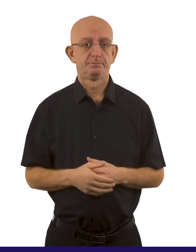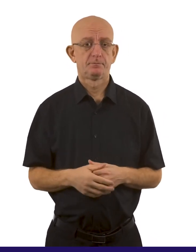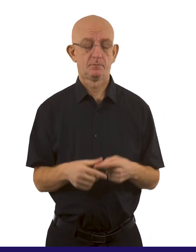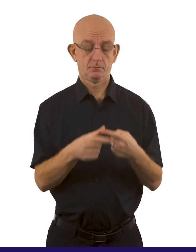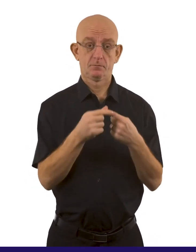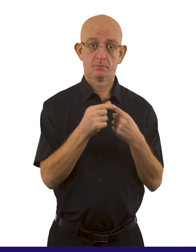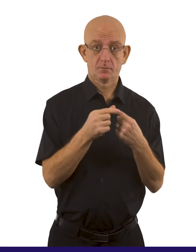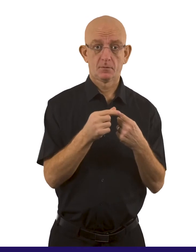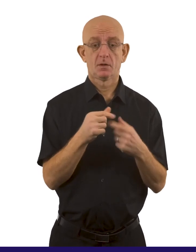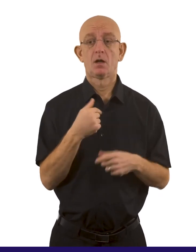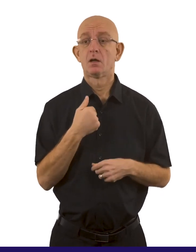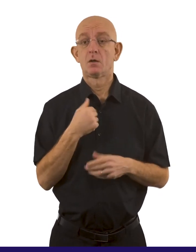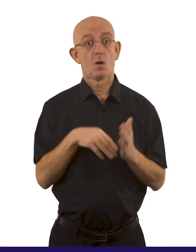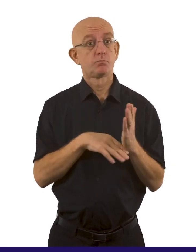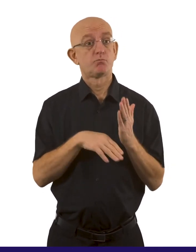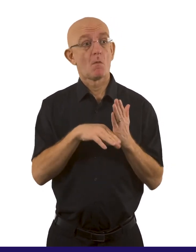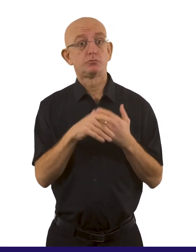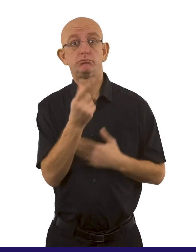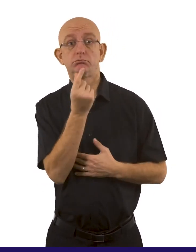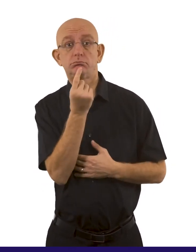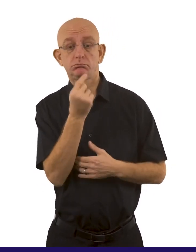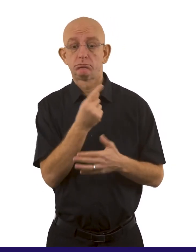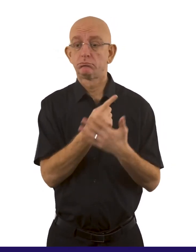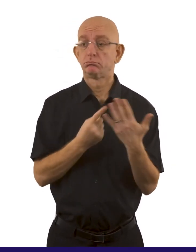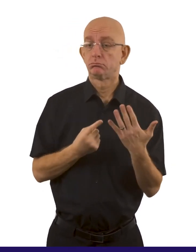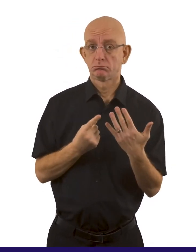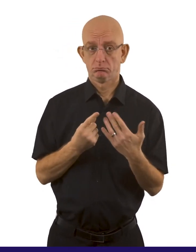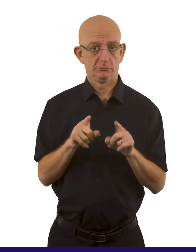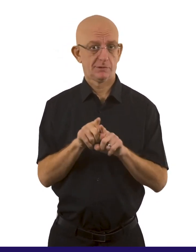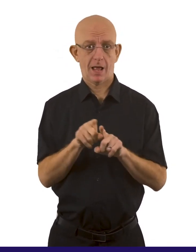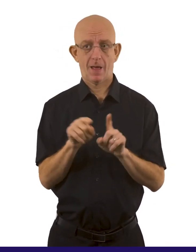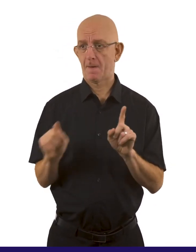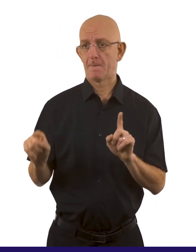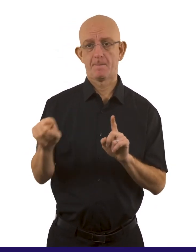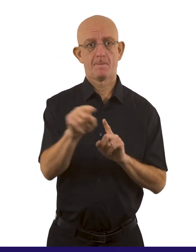My promotion opportunities are the same as my colleagues.